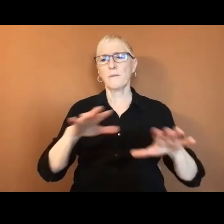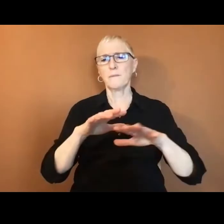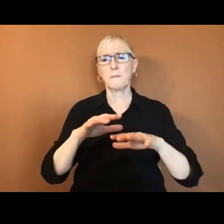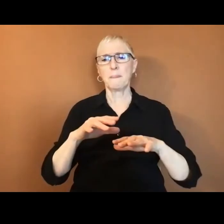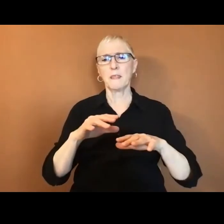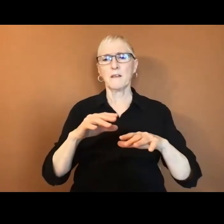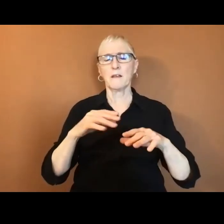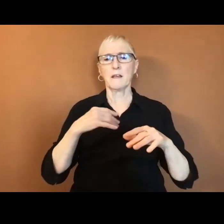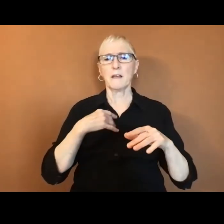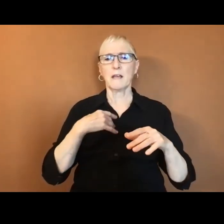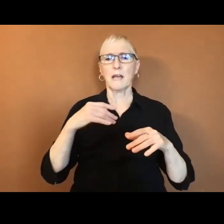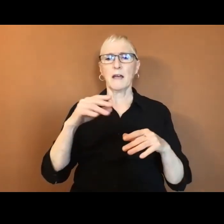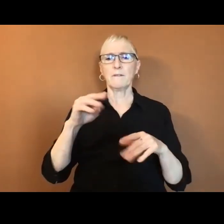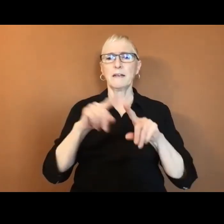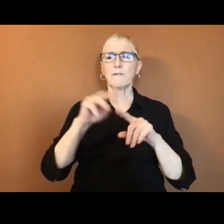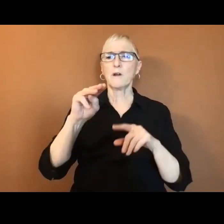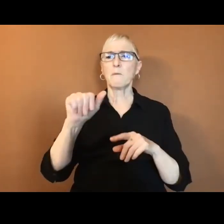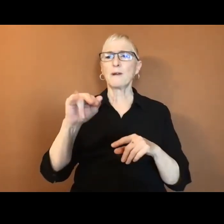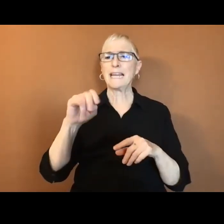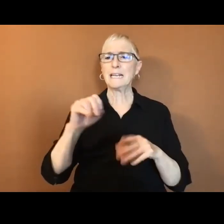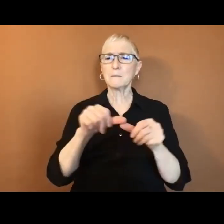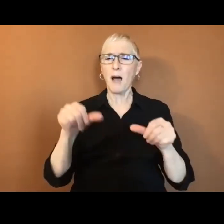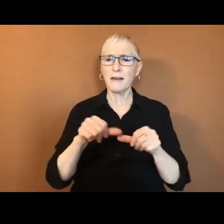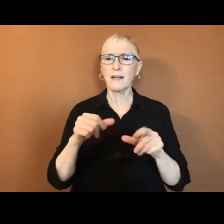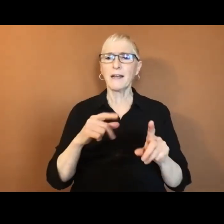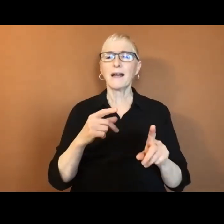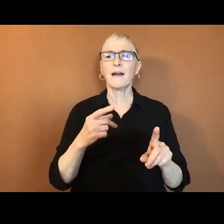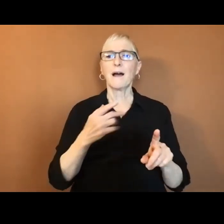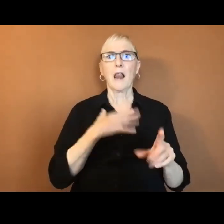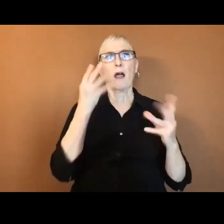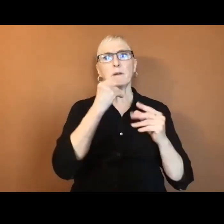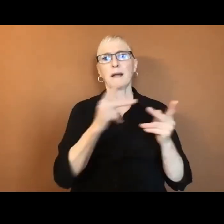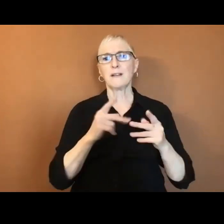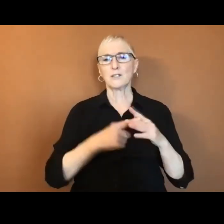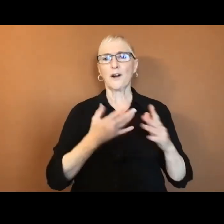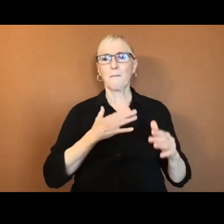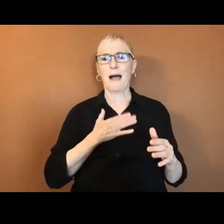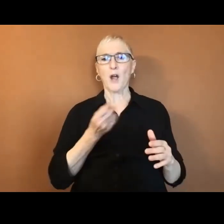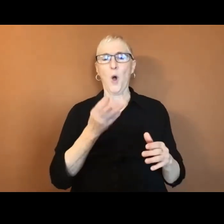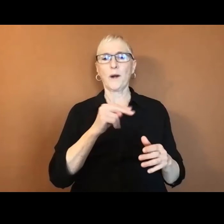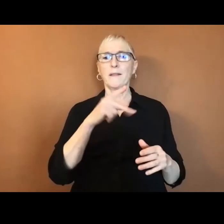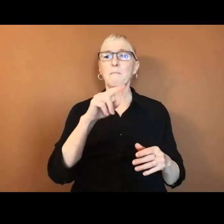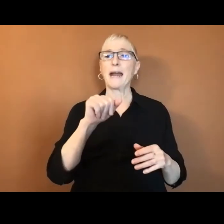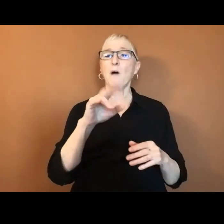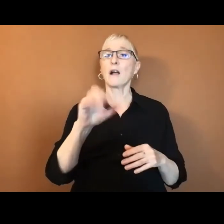several marine spots. We've got a lovely spot where I started my own PhD on an island in the Panama Canal.